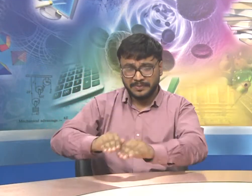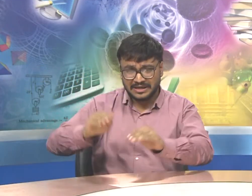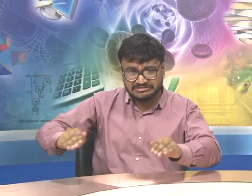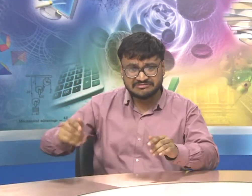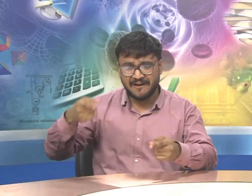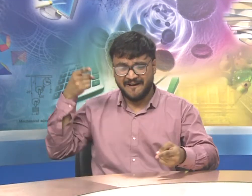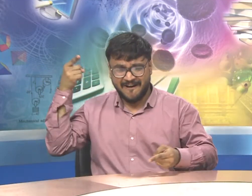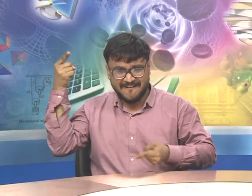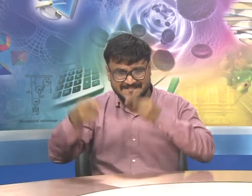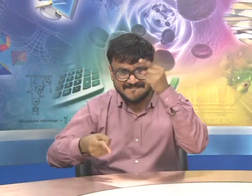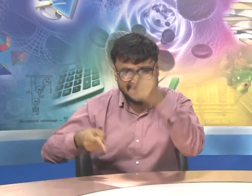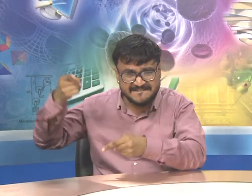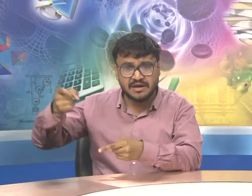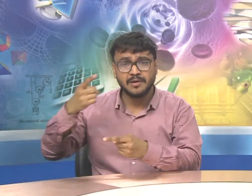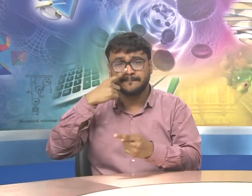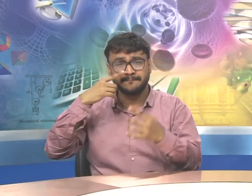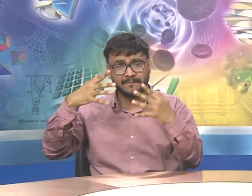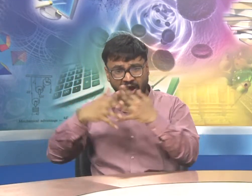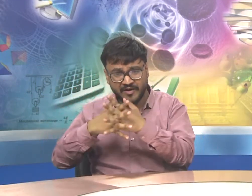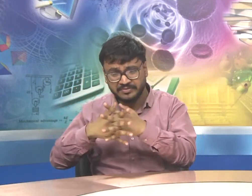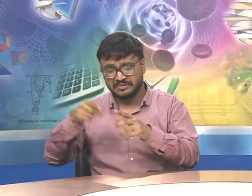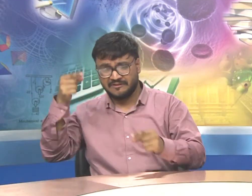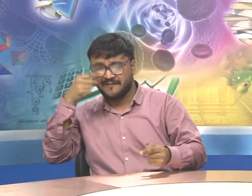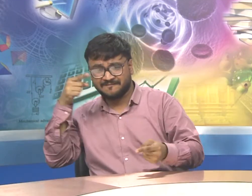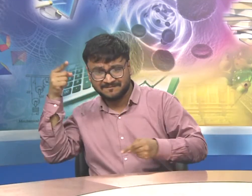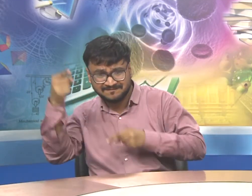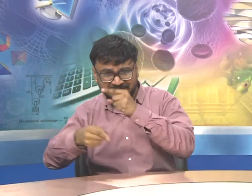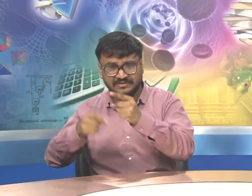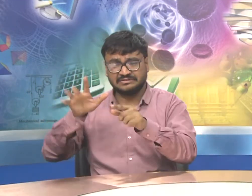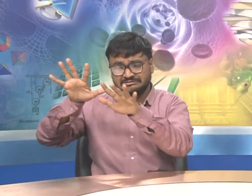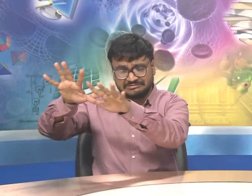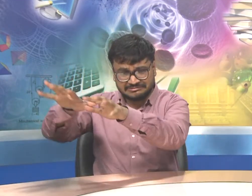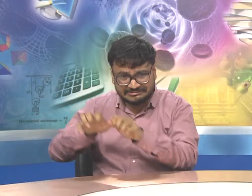It has also taken action to protect bonded